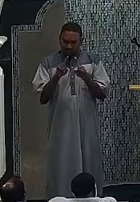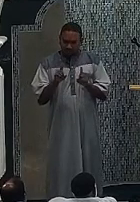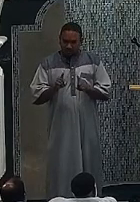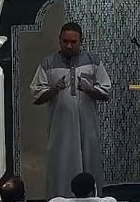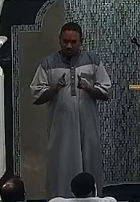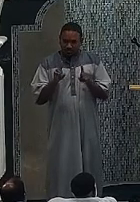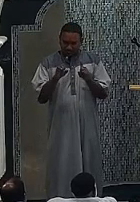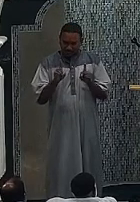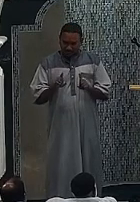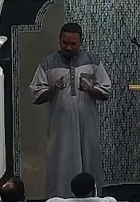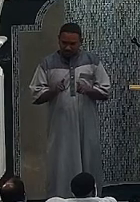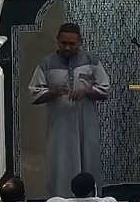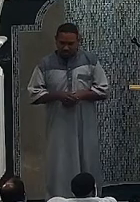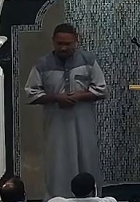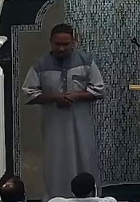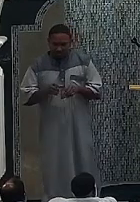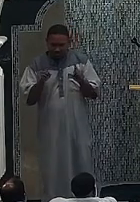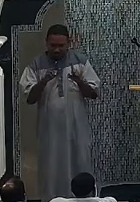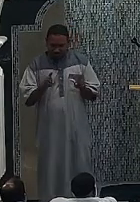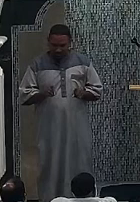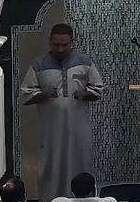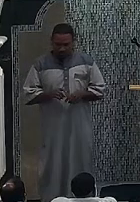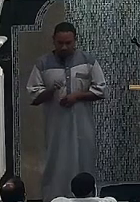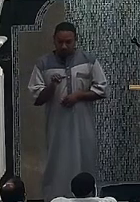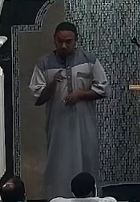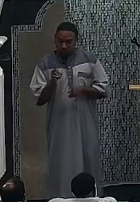But it's nice, it's special.